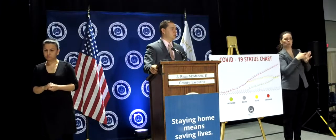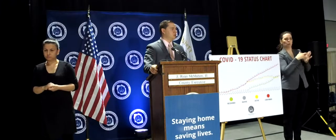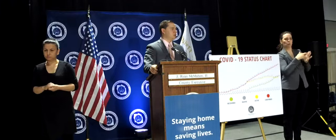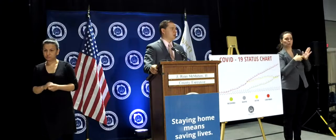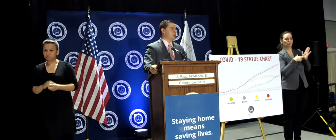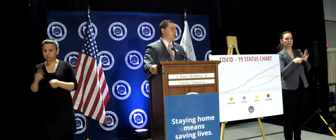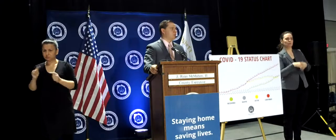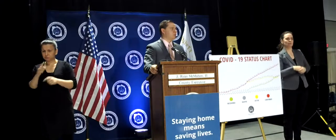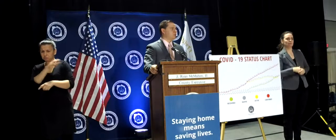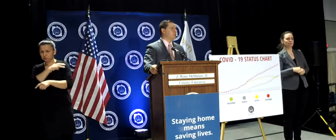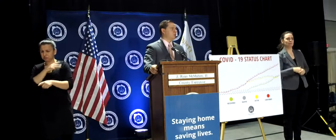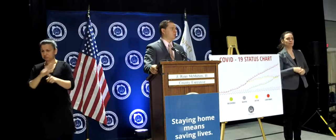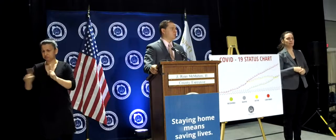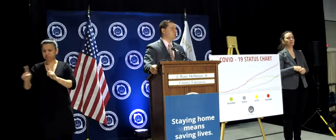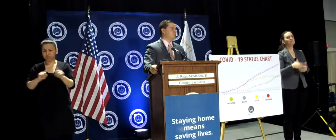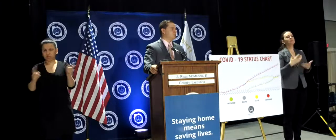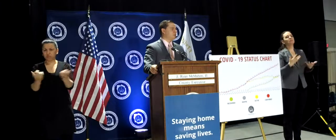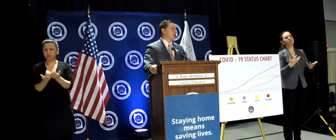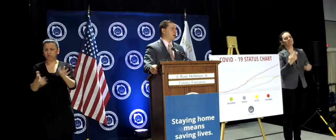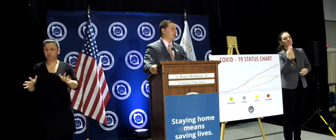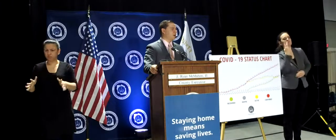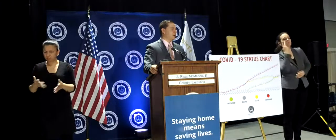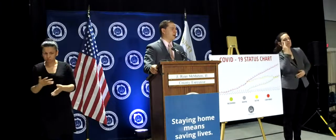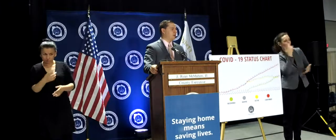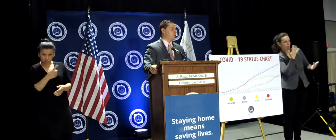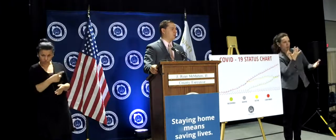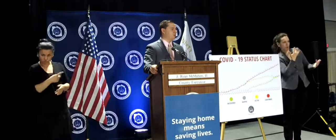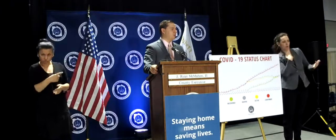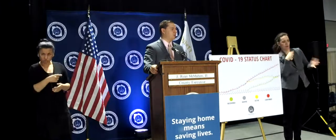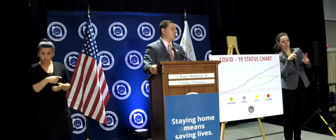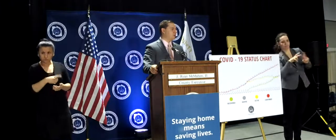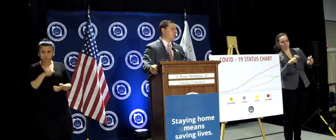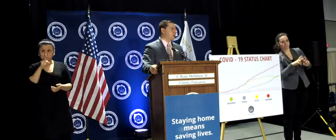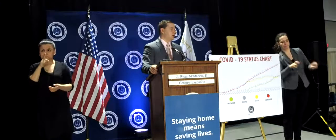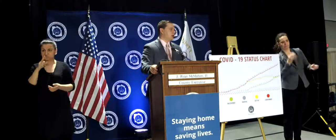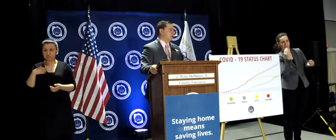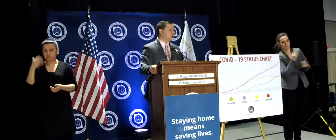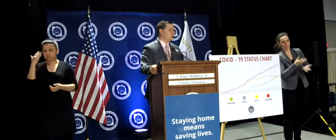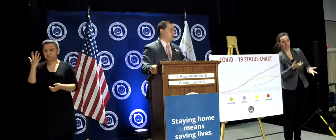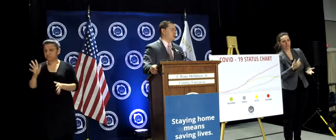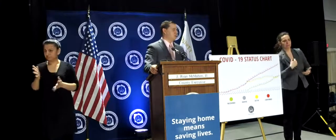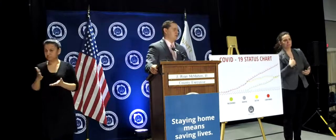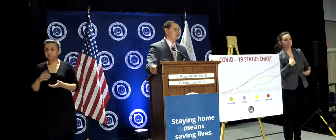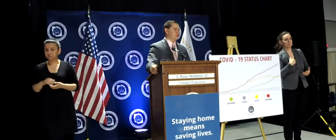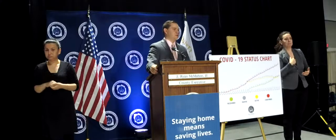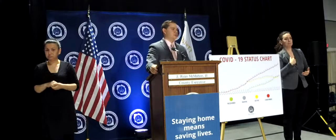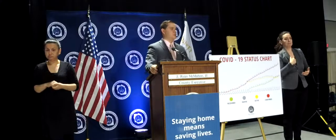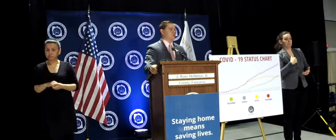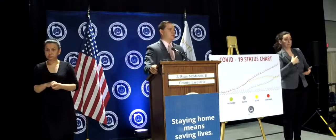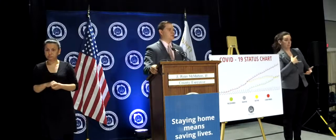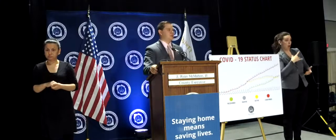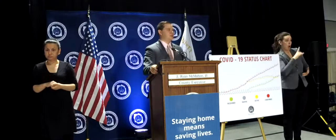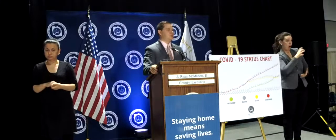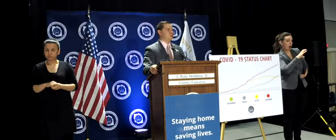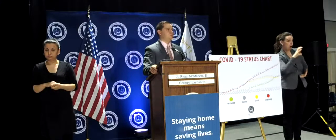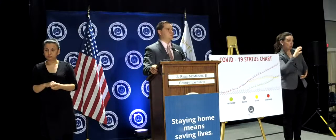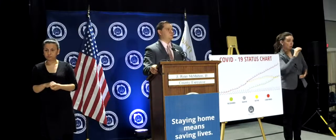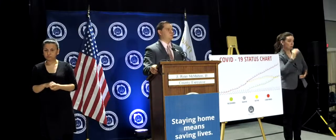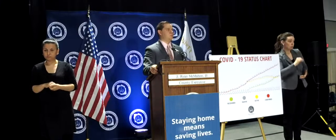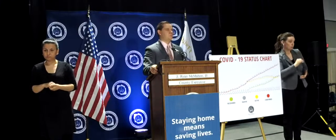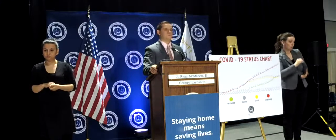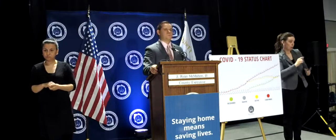see. There might be different things going on there. I don't think it's necessarily just a social distancing